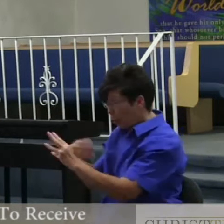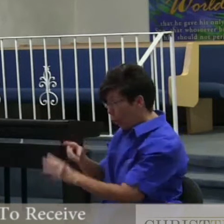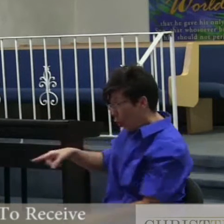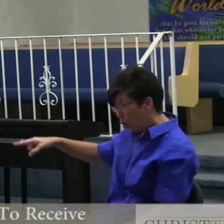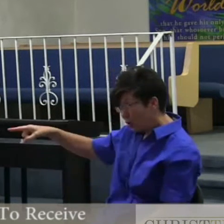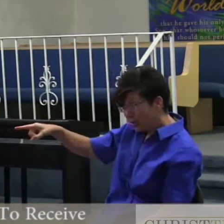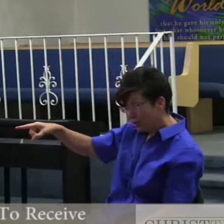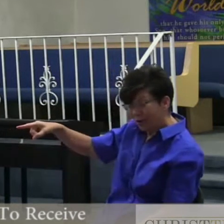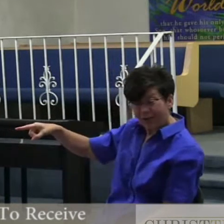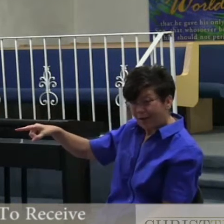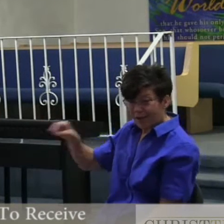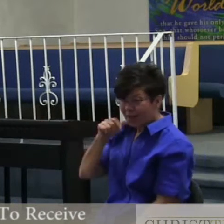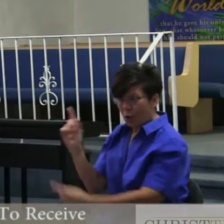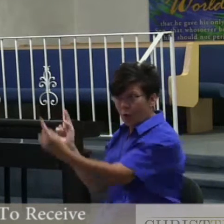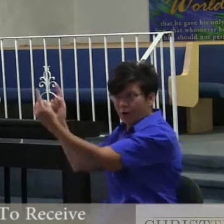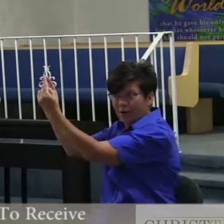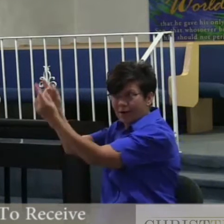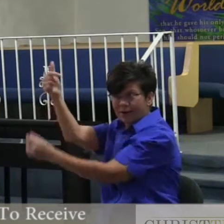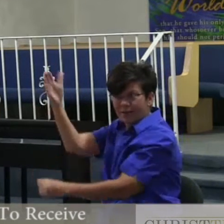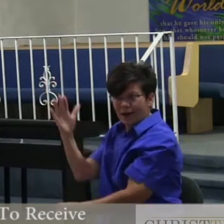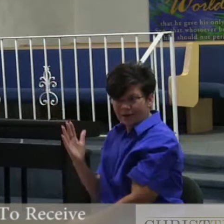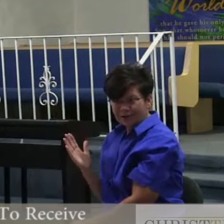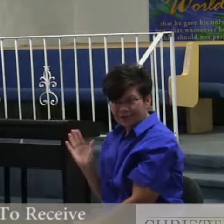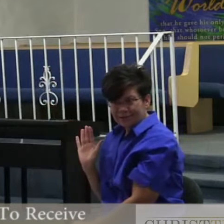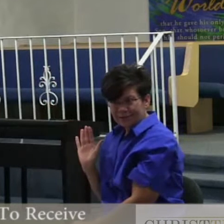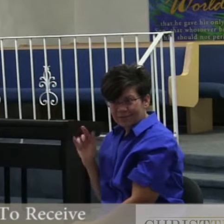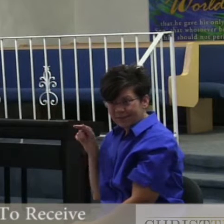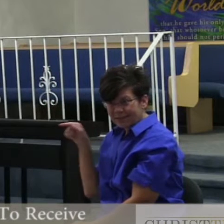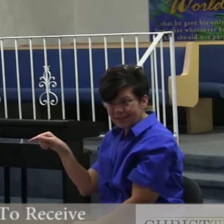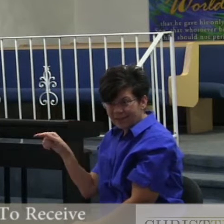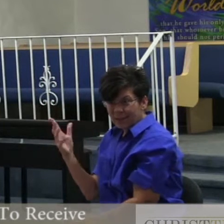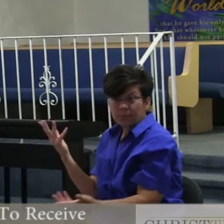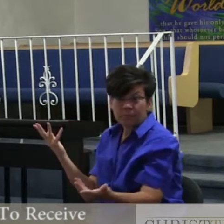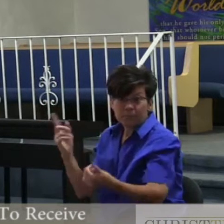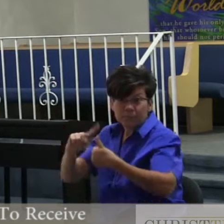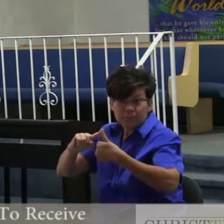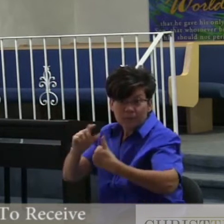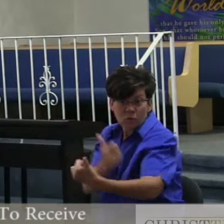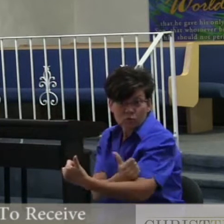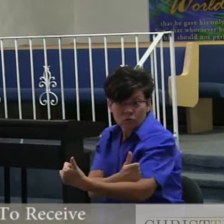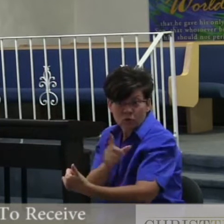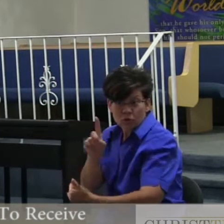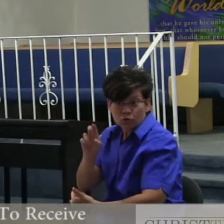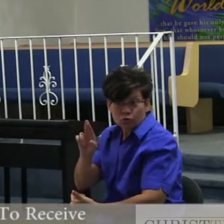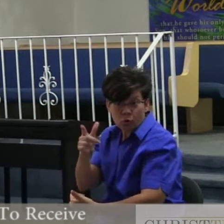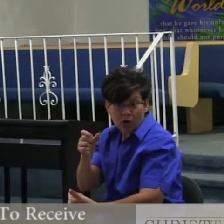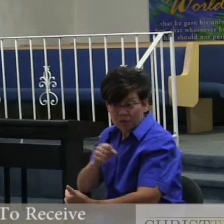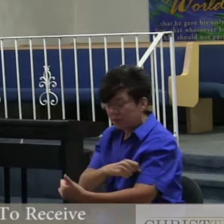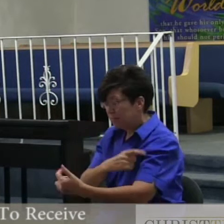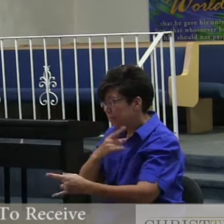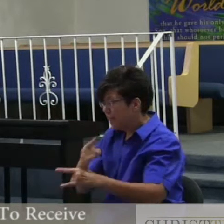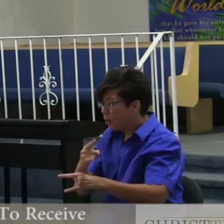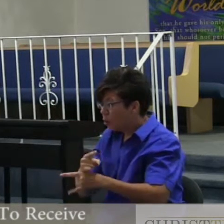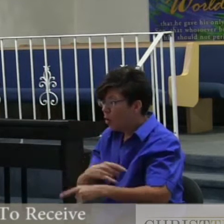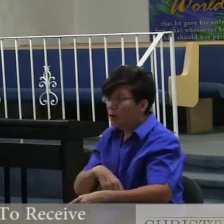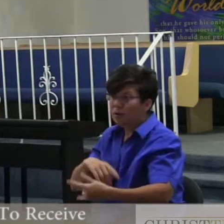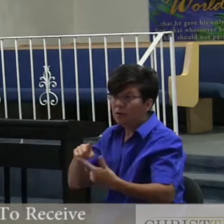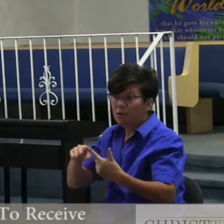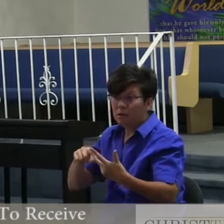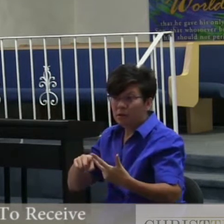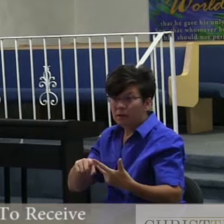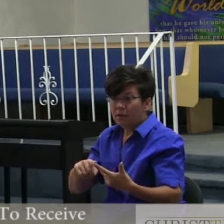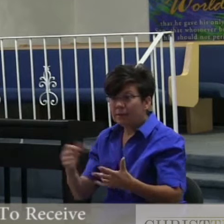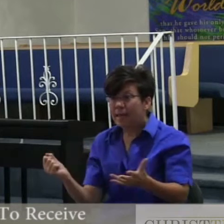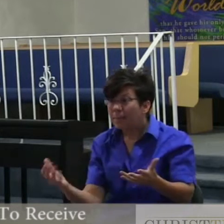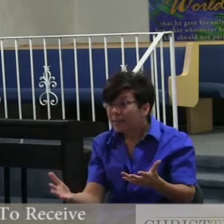world, they don't go to God. They go to drugs, alcohol,